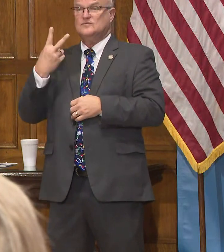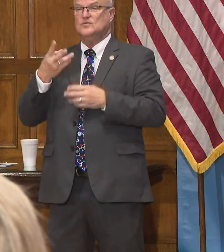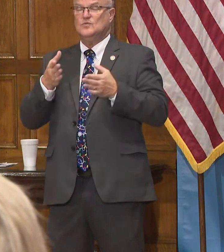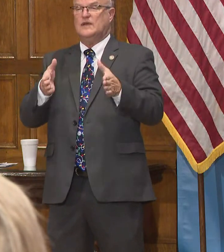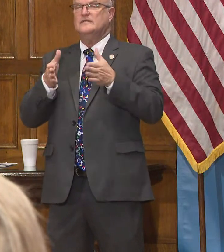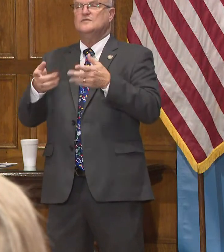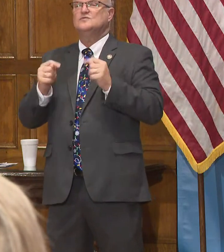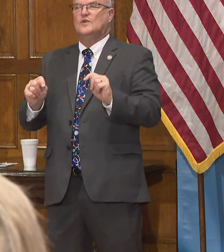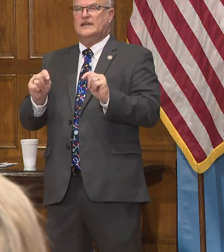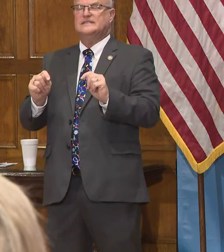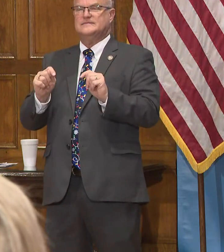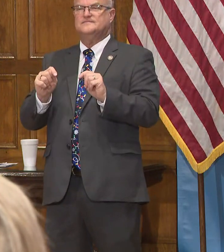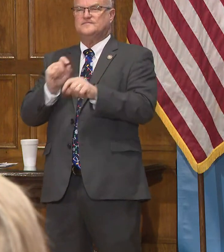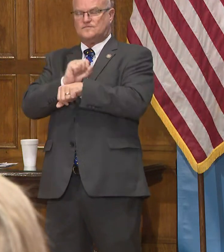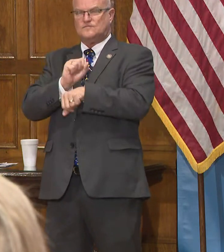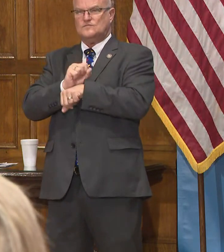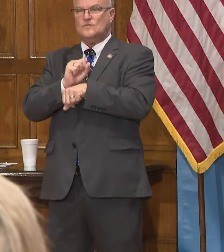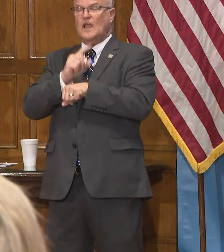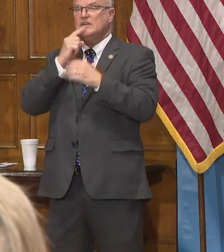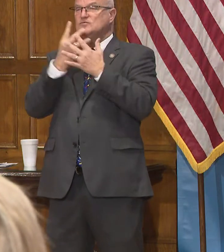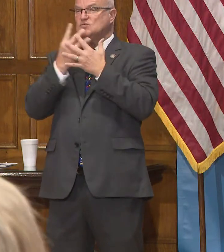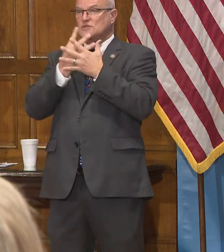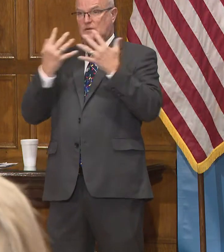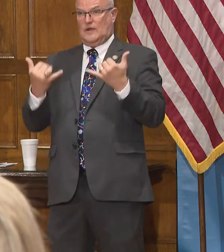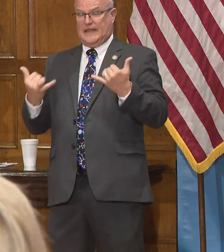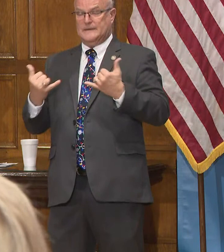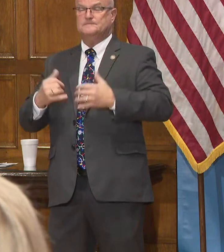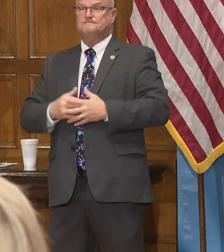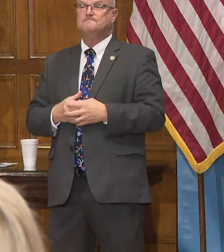and we're actively screening at this point.